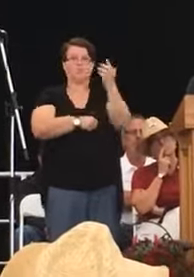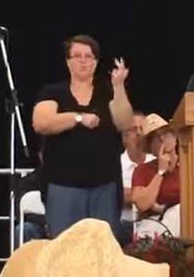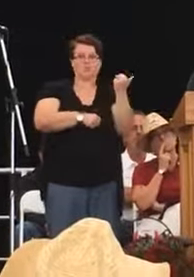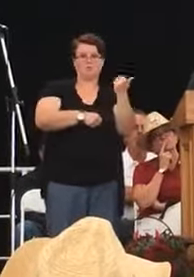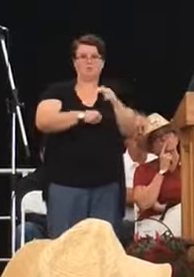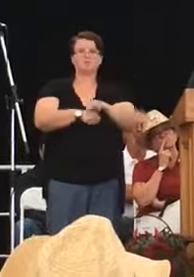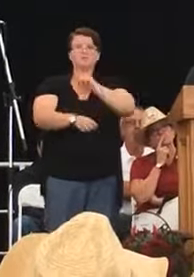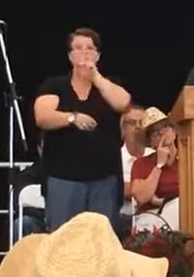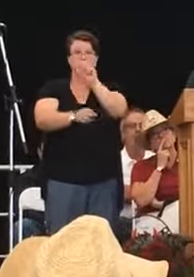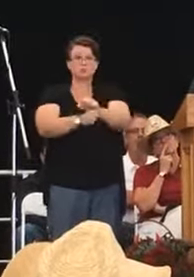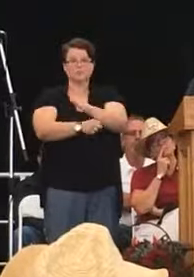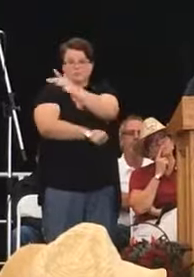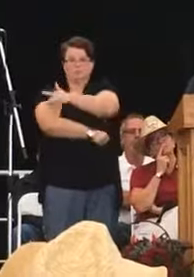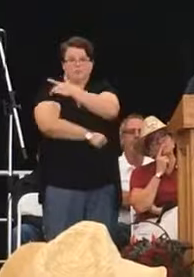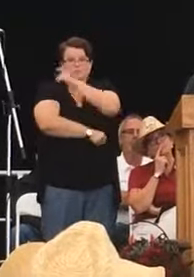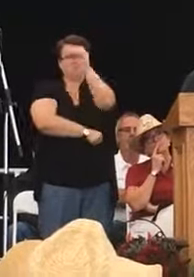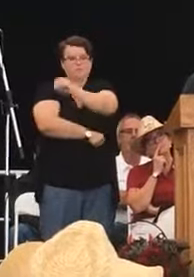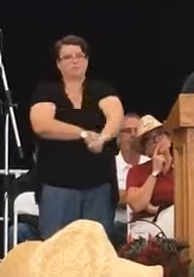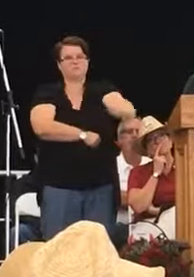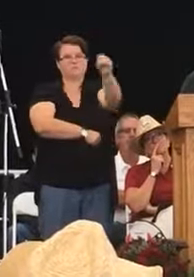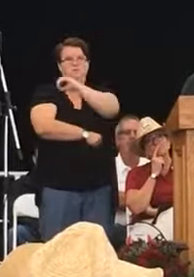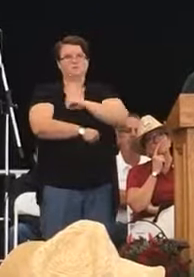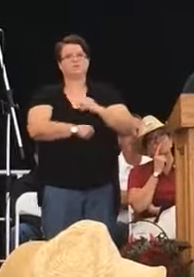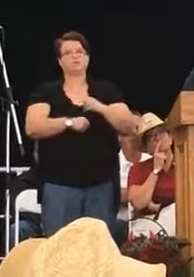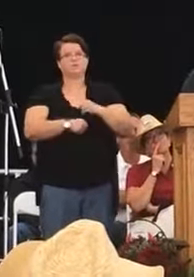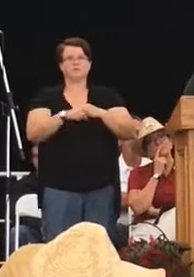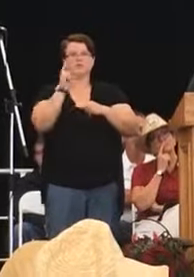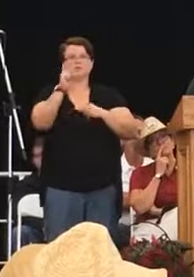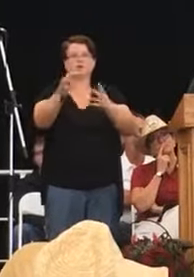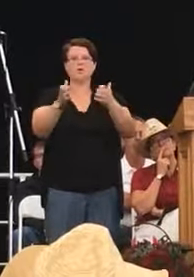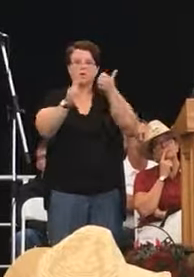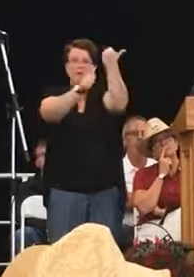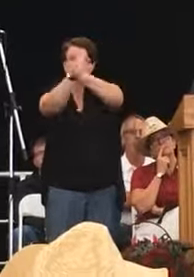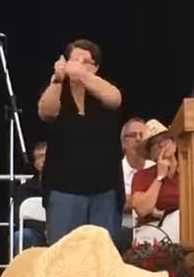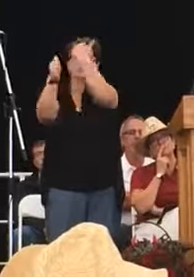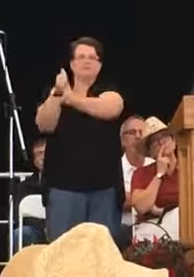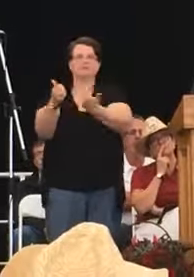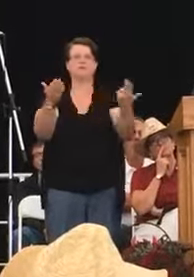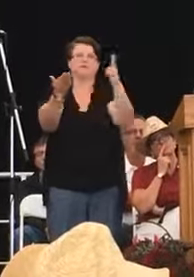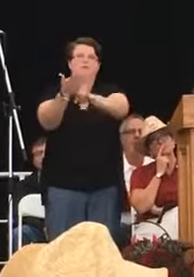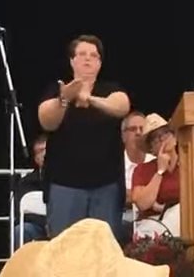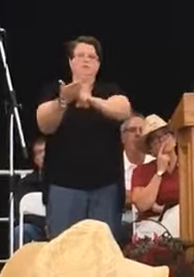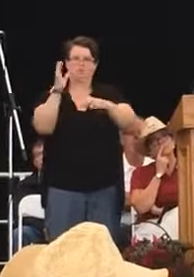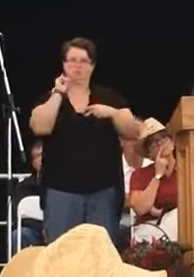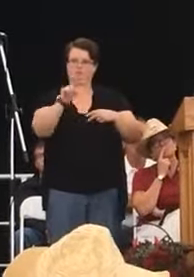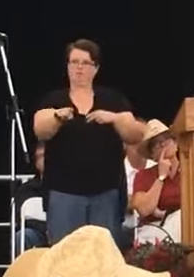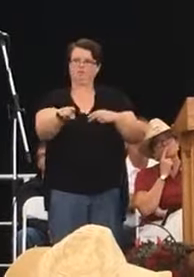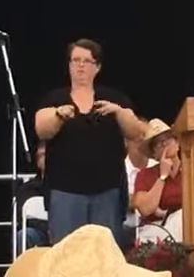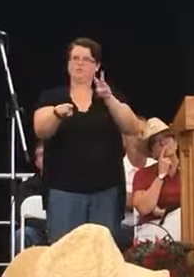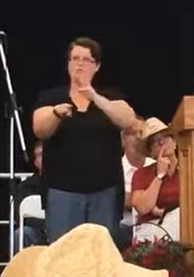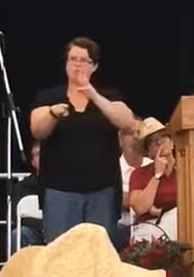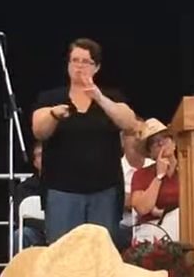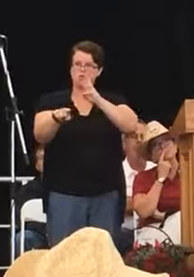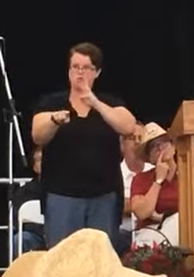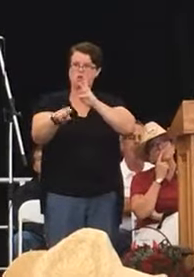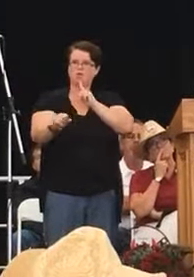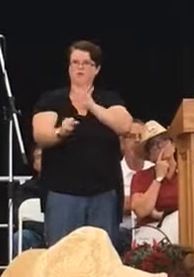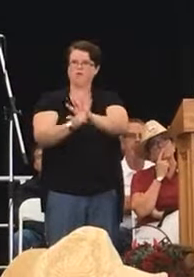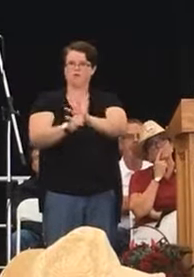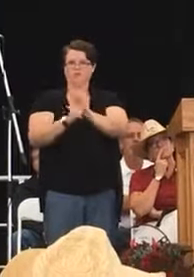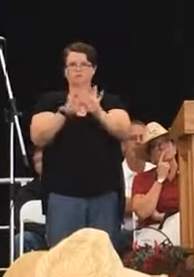in Ontario sign the Food and Water First Pledge that the farmers of Melanchthon County put forward to protect Class